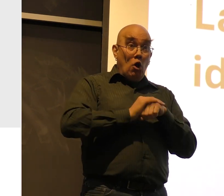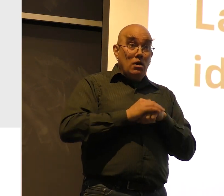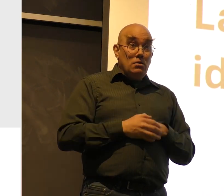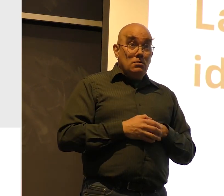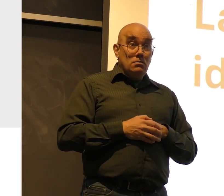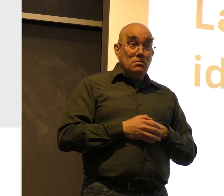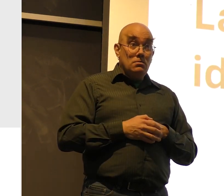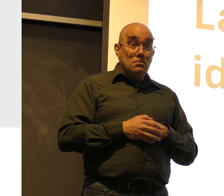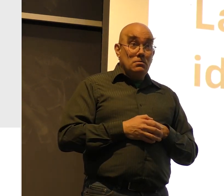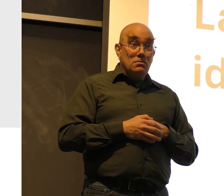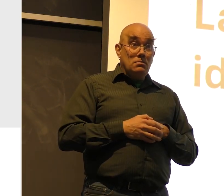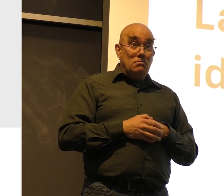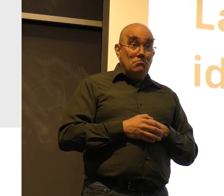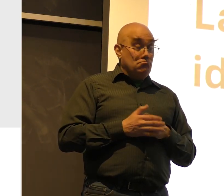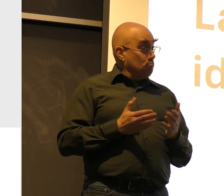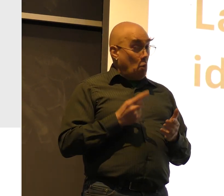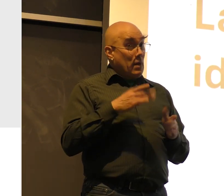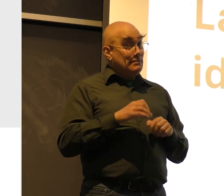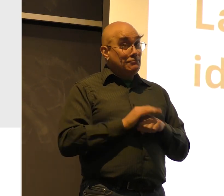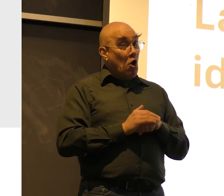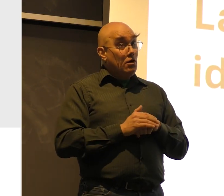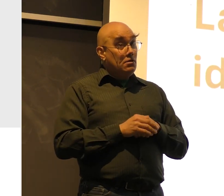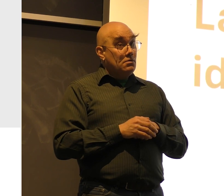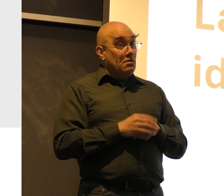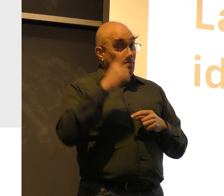What it means to be bald, there's no one way to be bald.